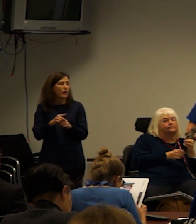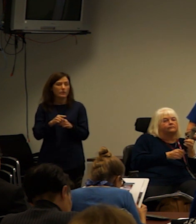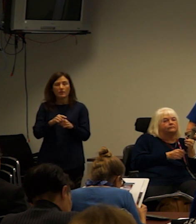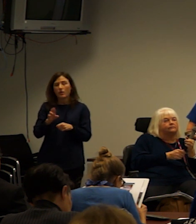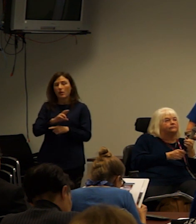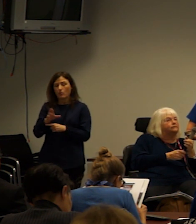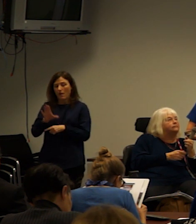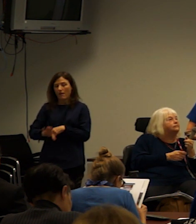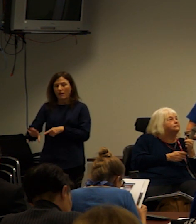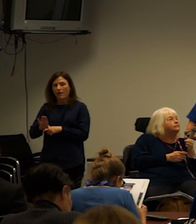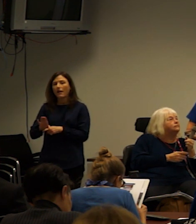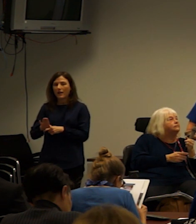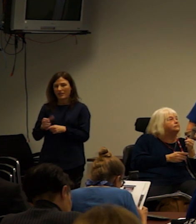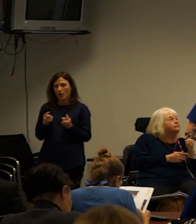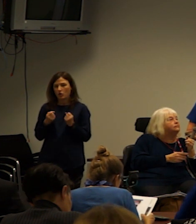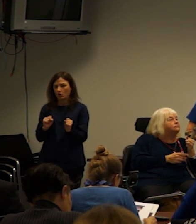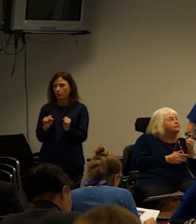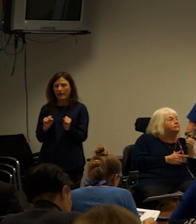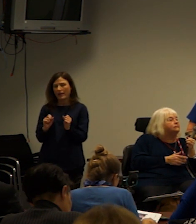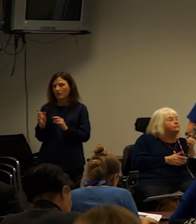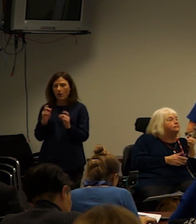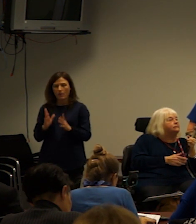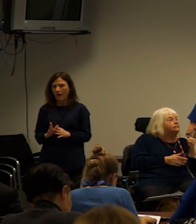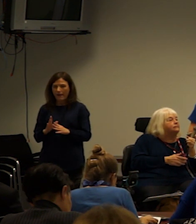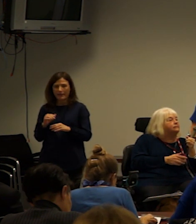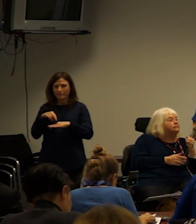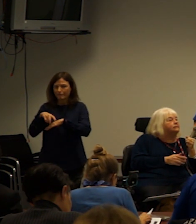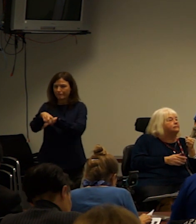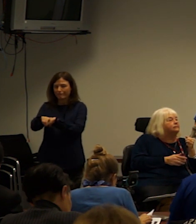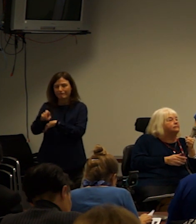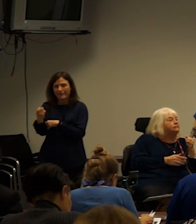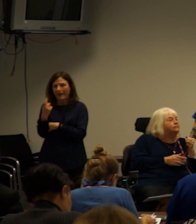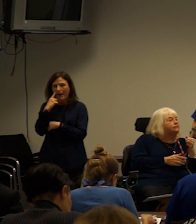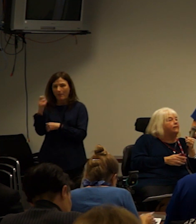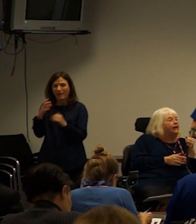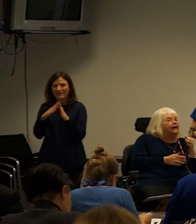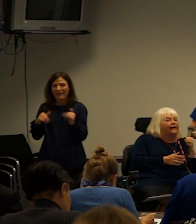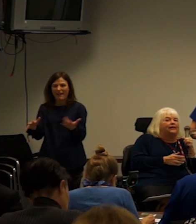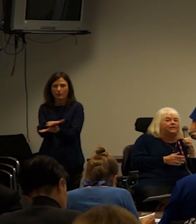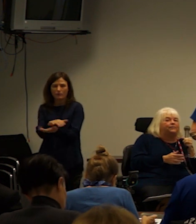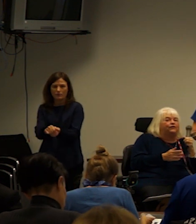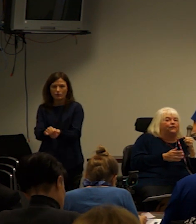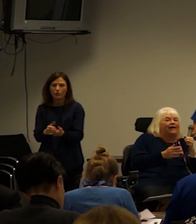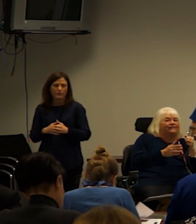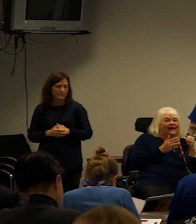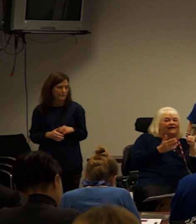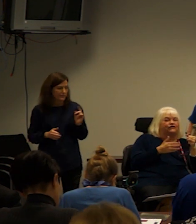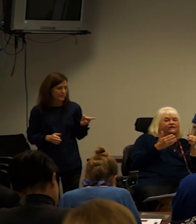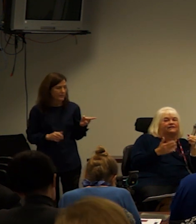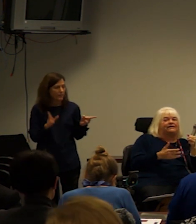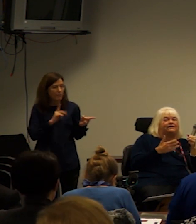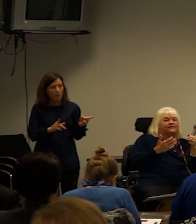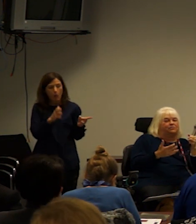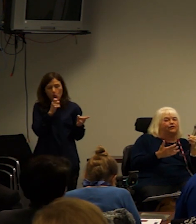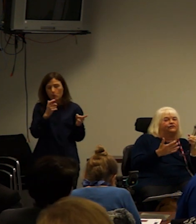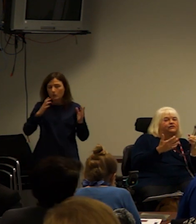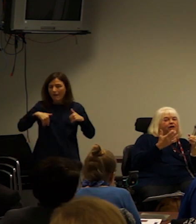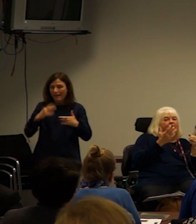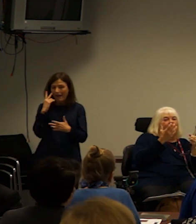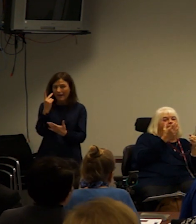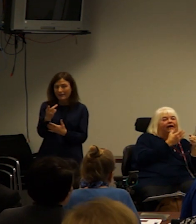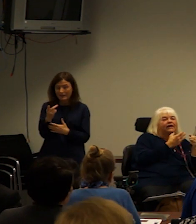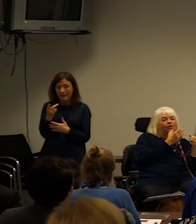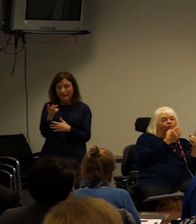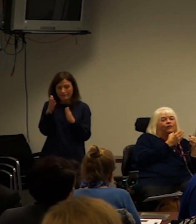debris that clearly nobody can get down because the homes are gone. And people who haven't actually seen this in